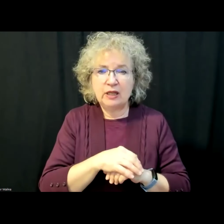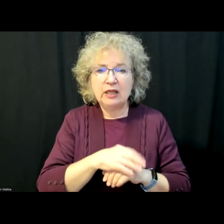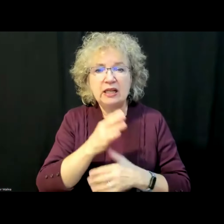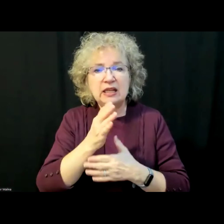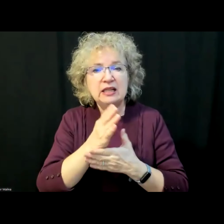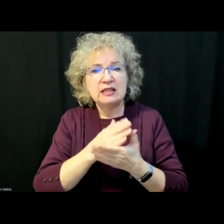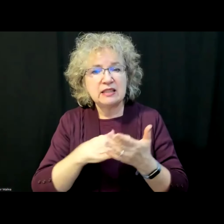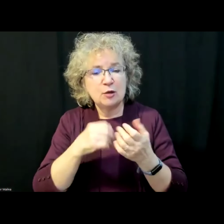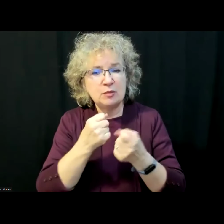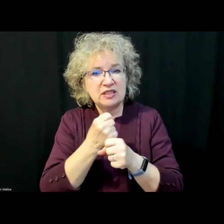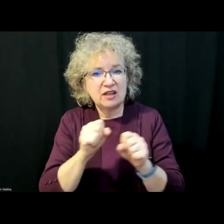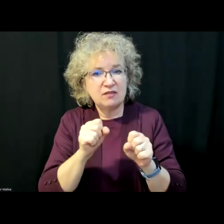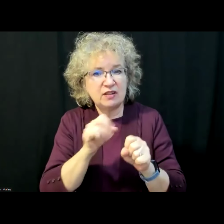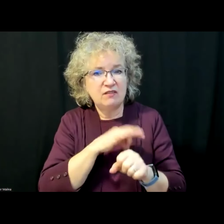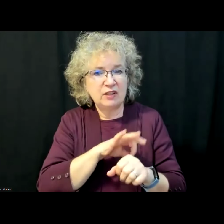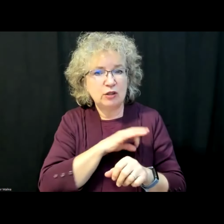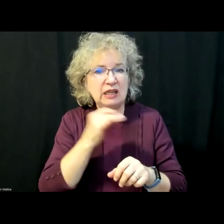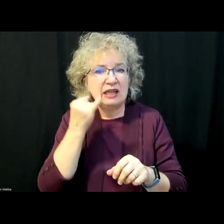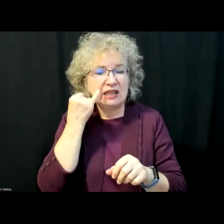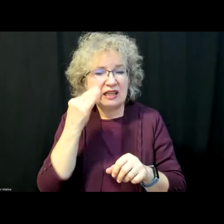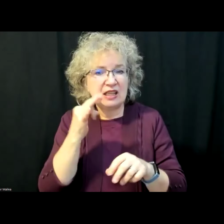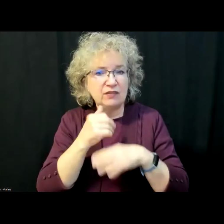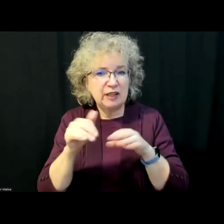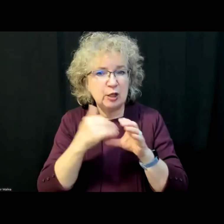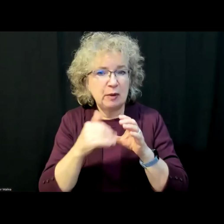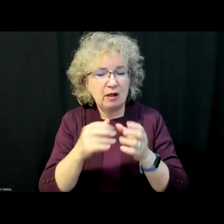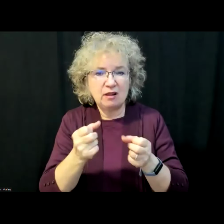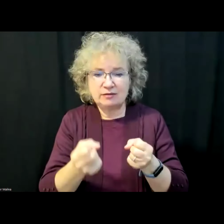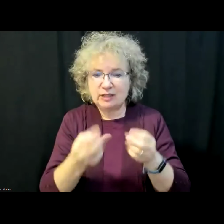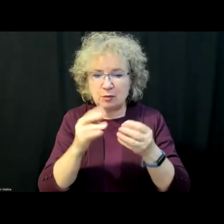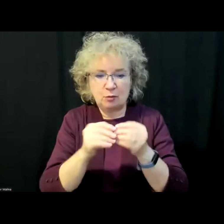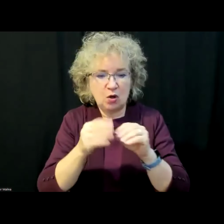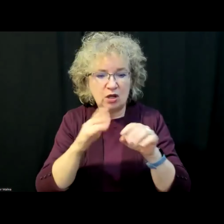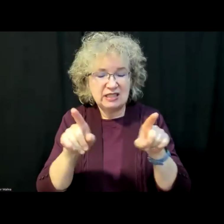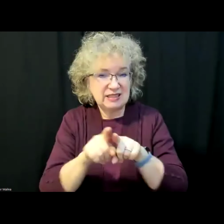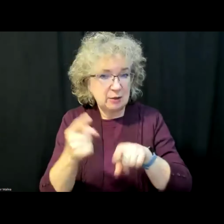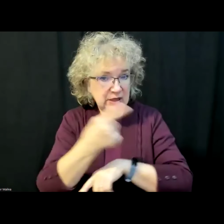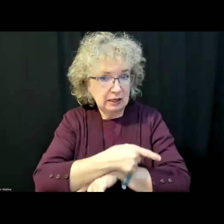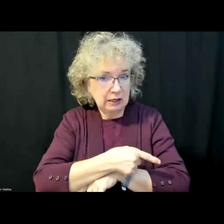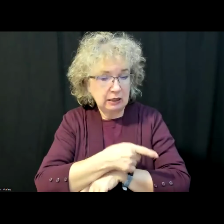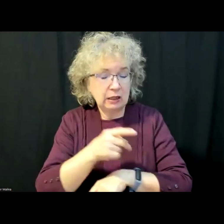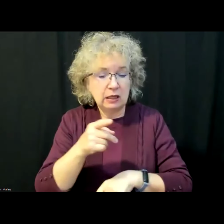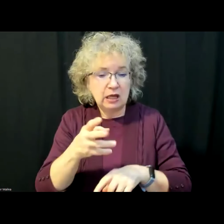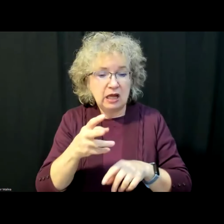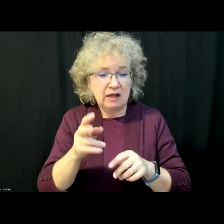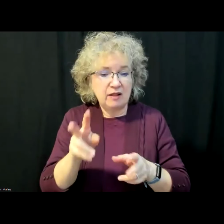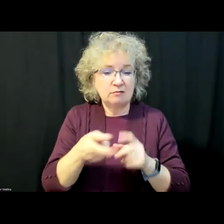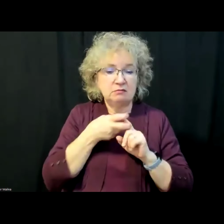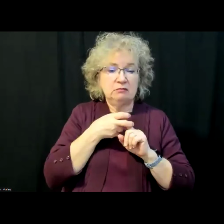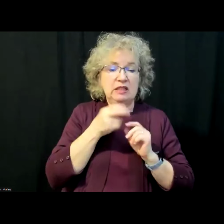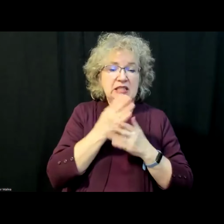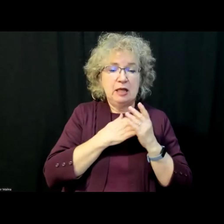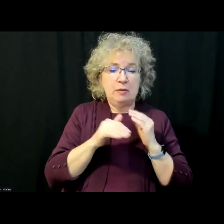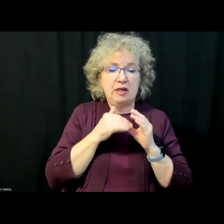if you email so many people on the same day and so it has held some emails back and I think that what happened was